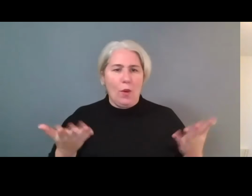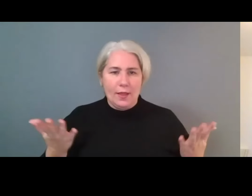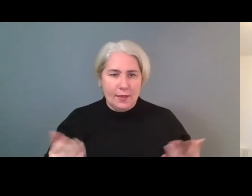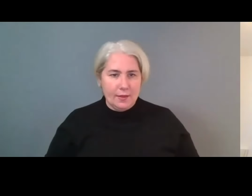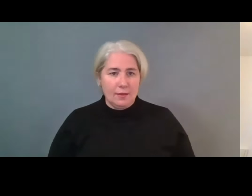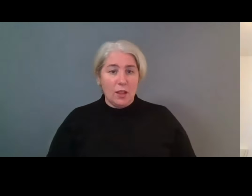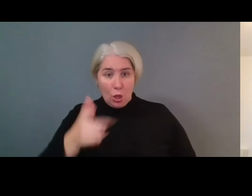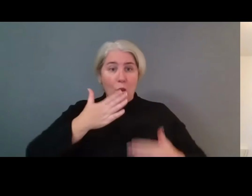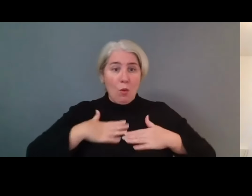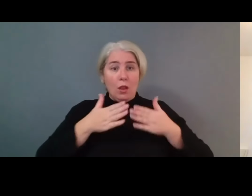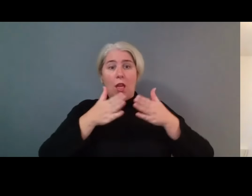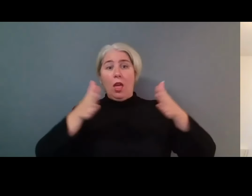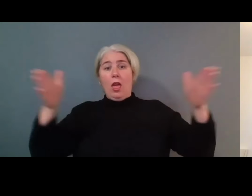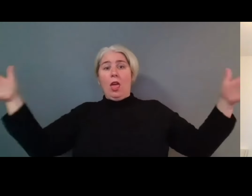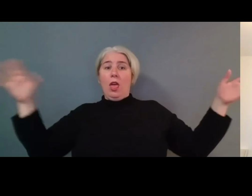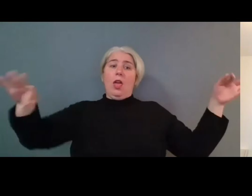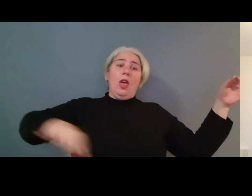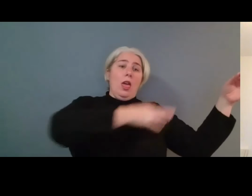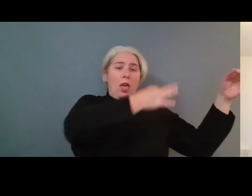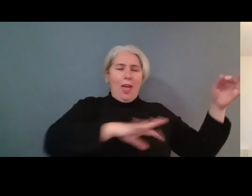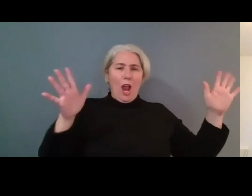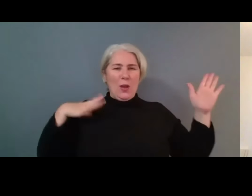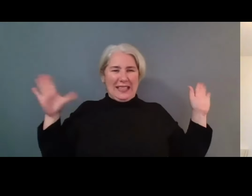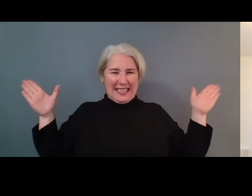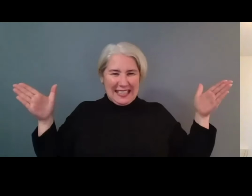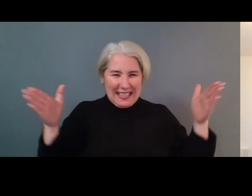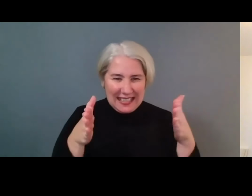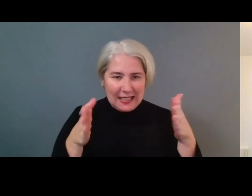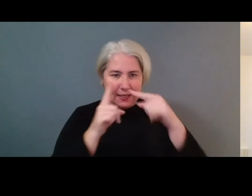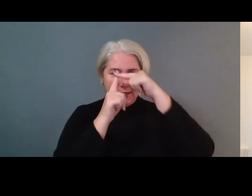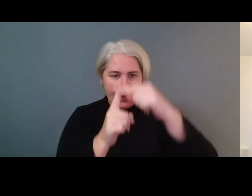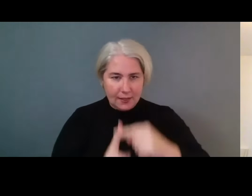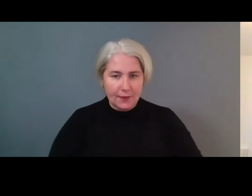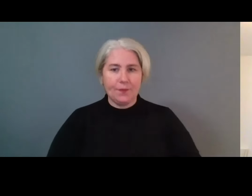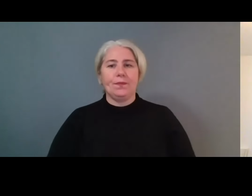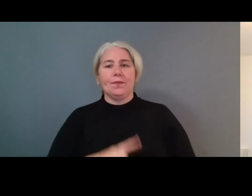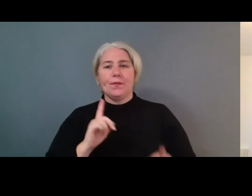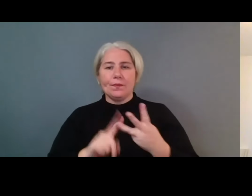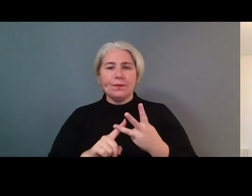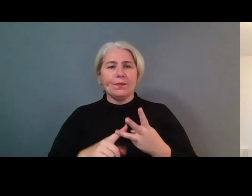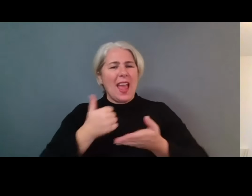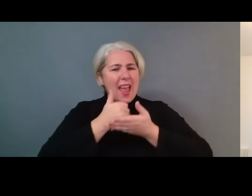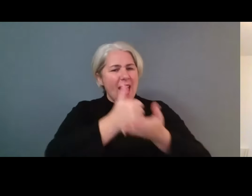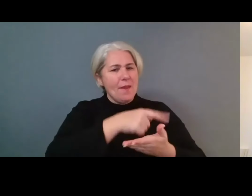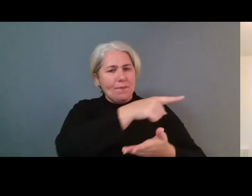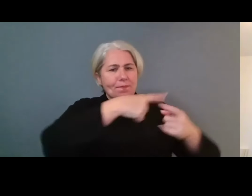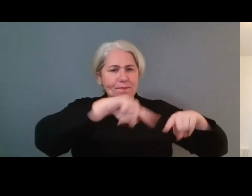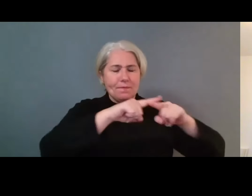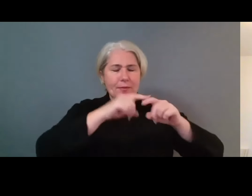or cross-country research and reflection? And also